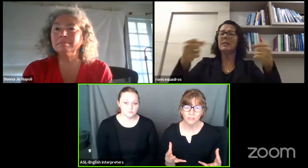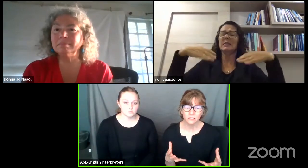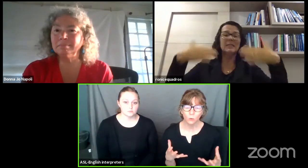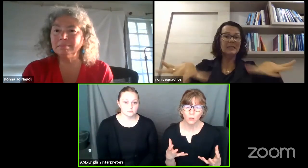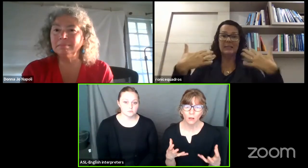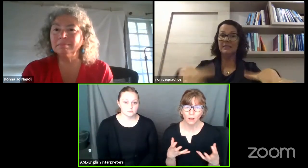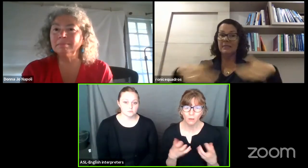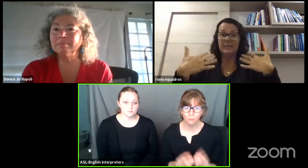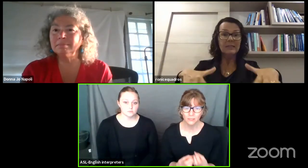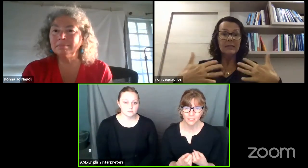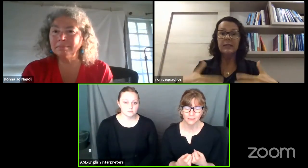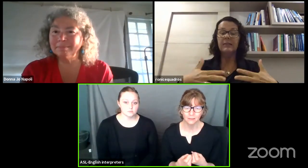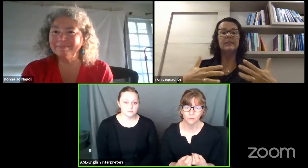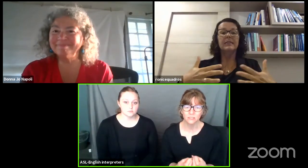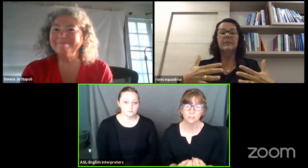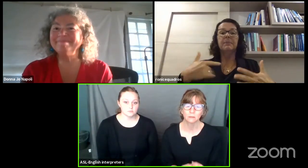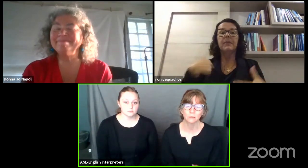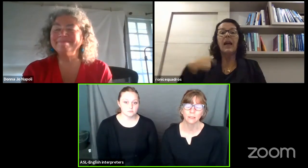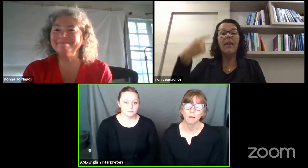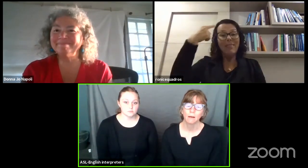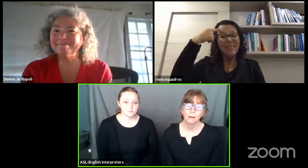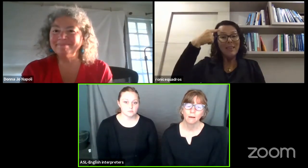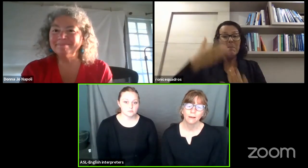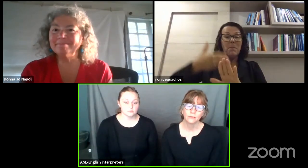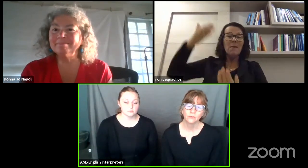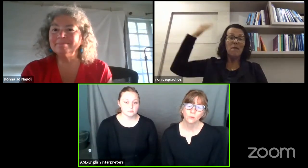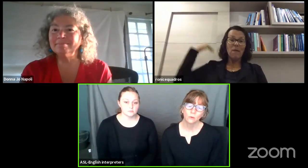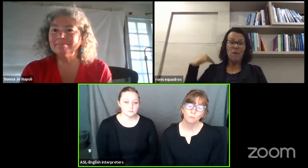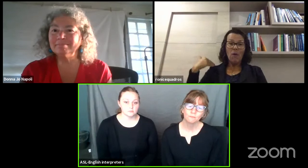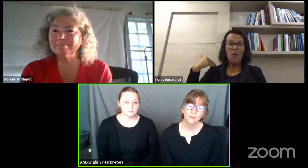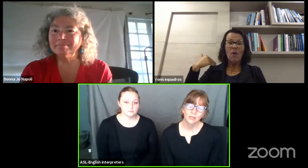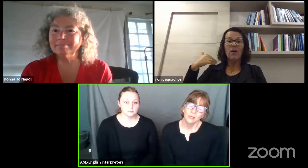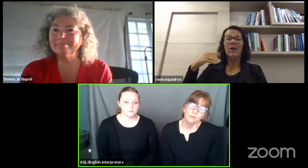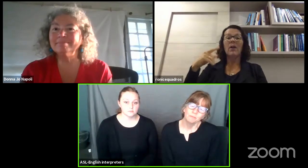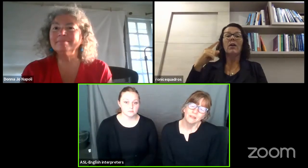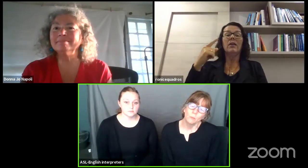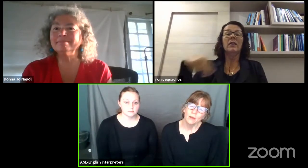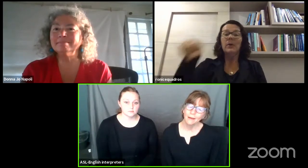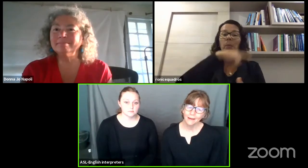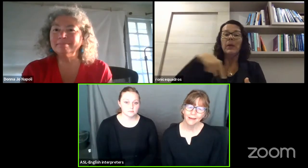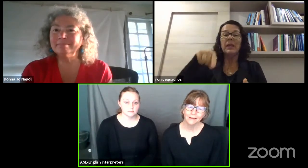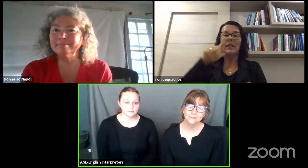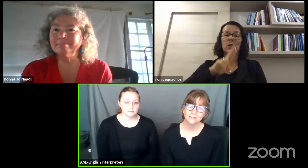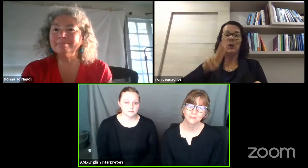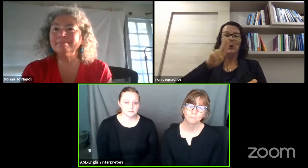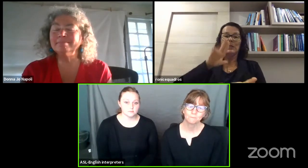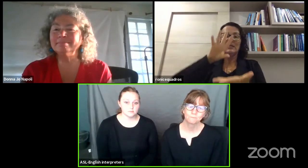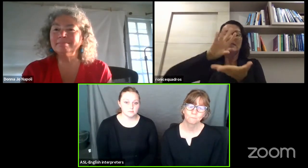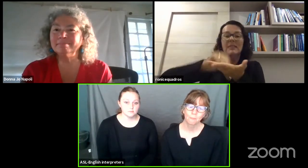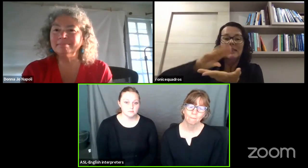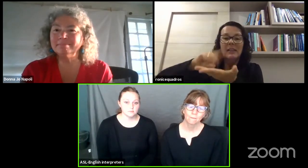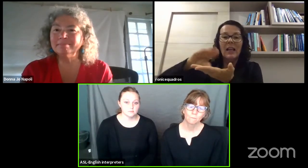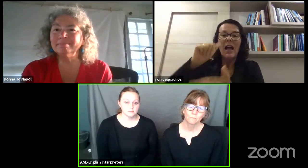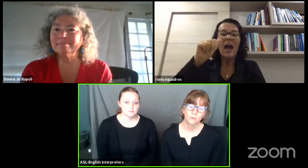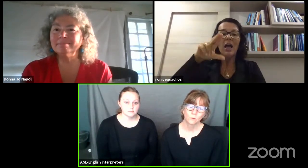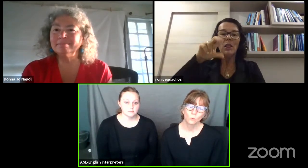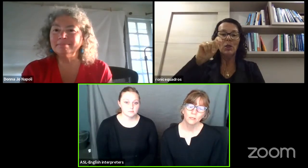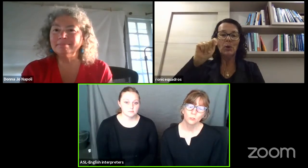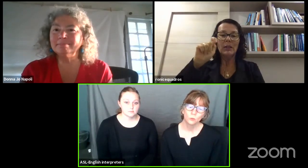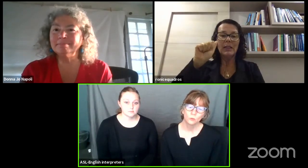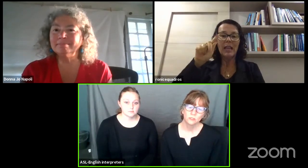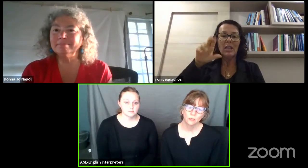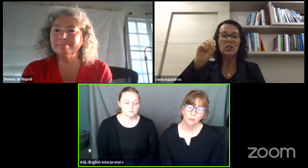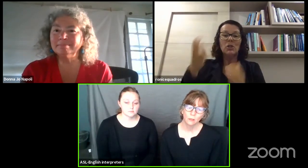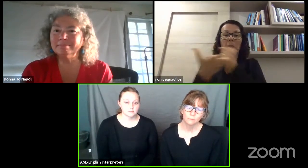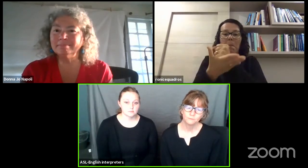in there. It's so complicated linguistically. And so in the past,